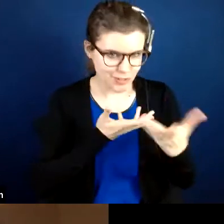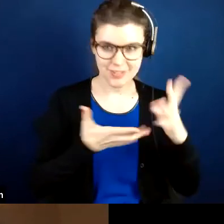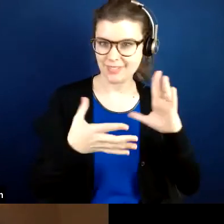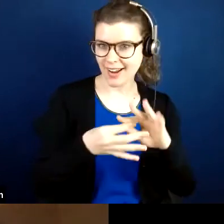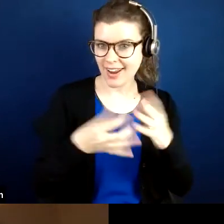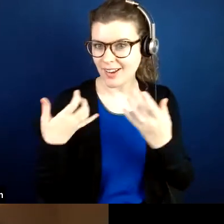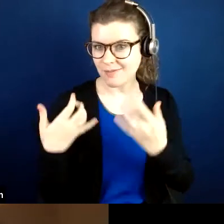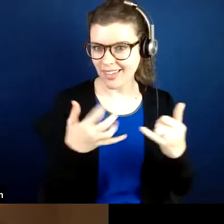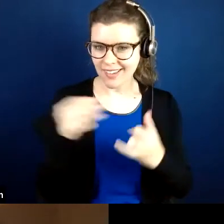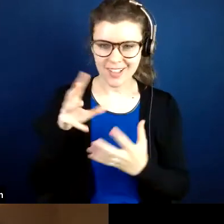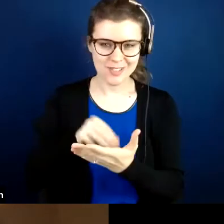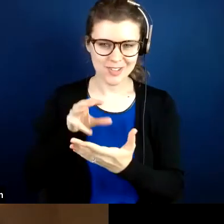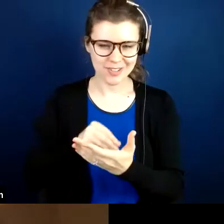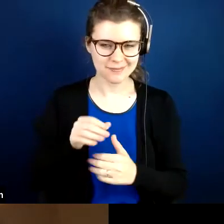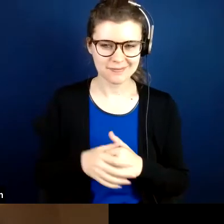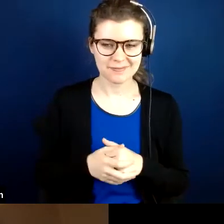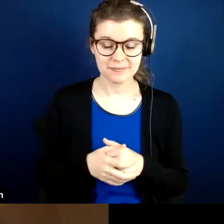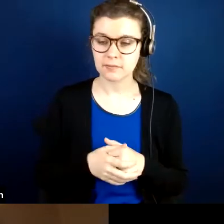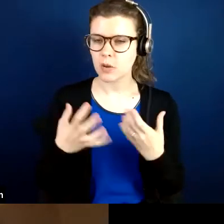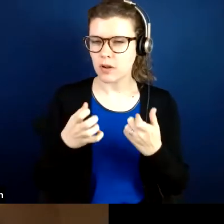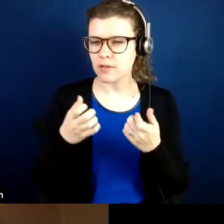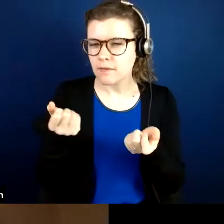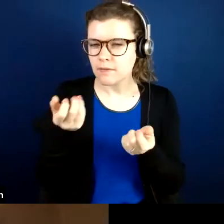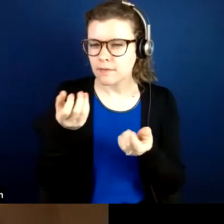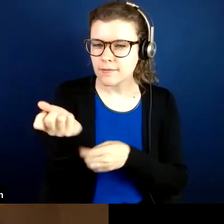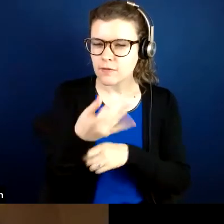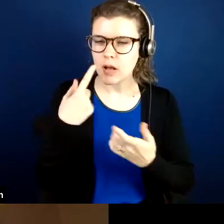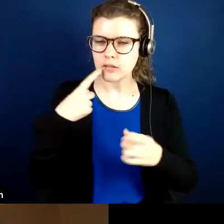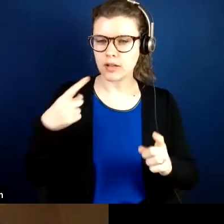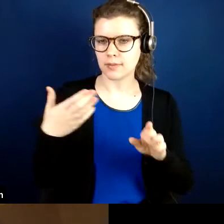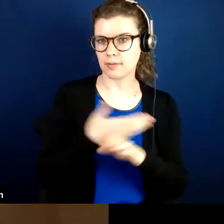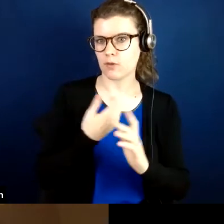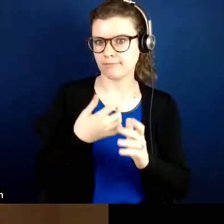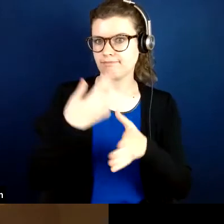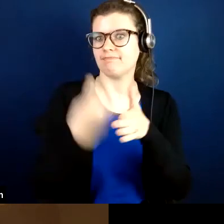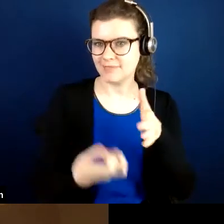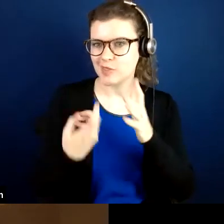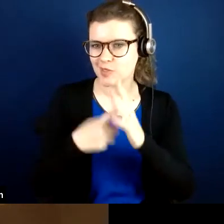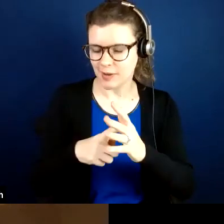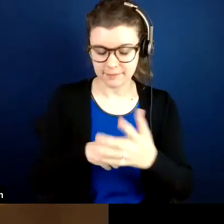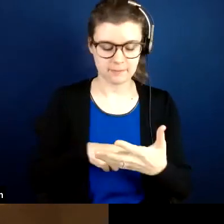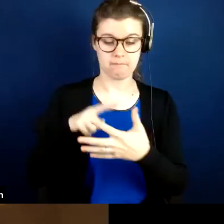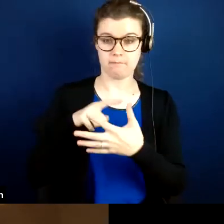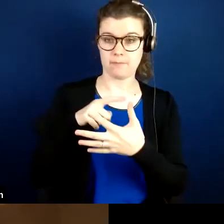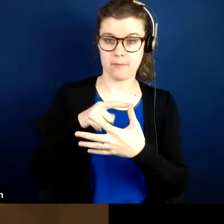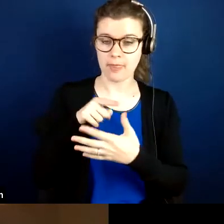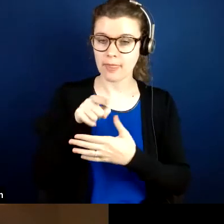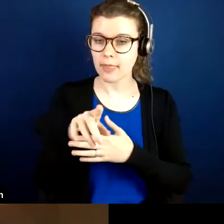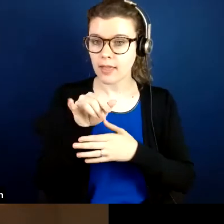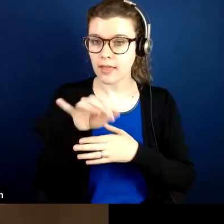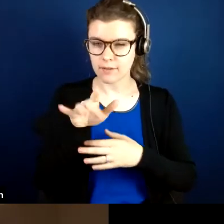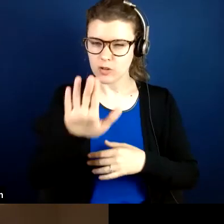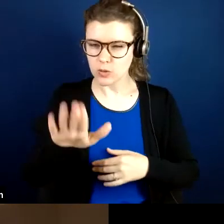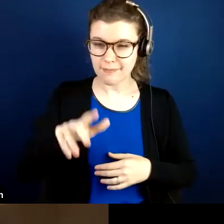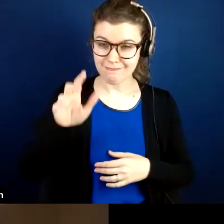learn. I want to mention a few housekeeping items before we get started today. First, when you scroll over the screen,